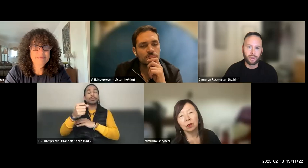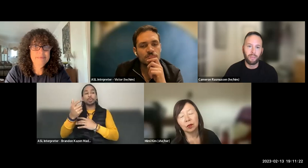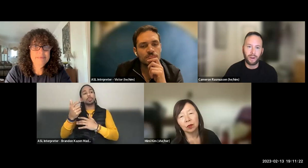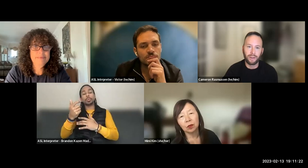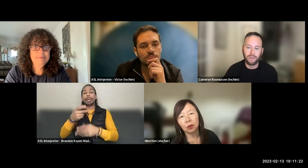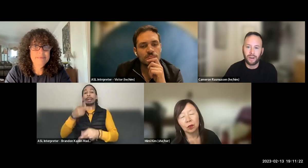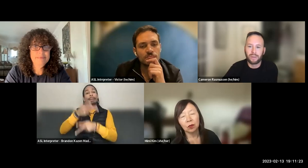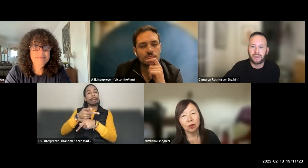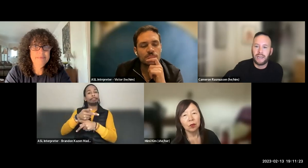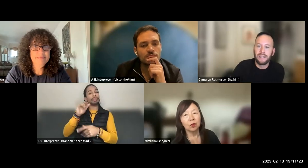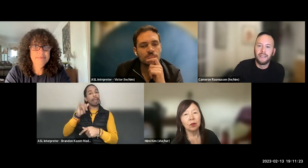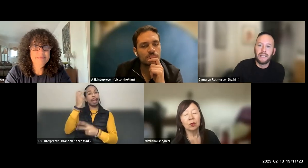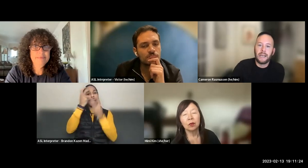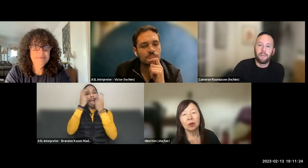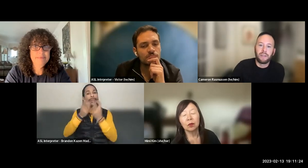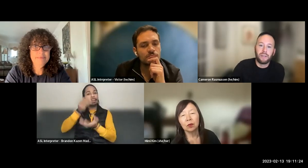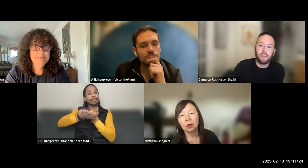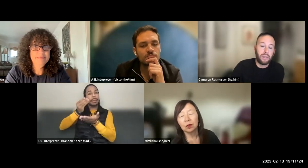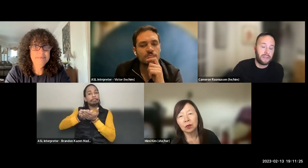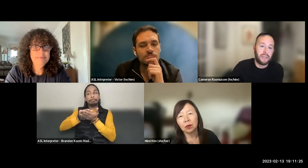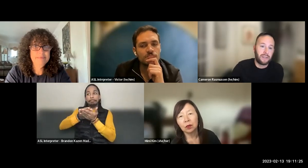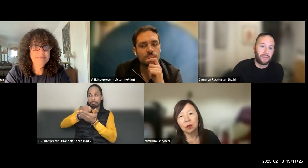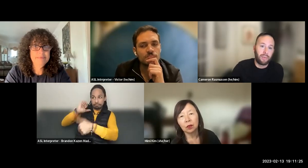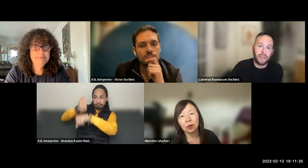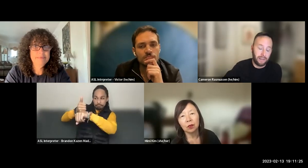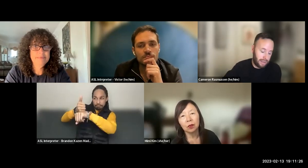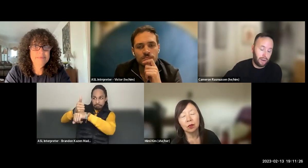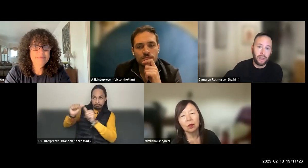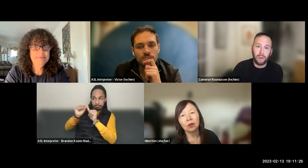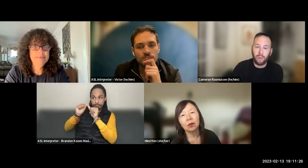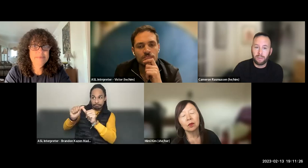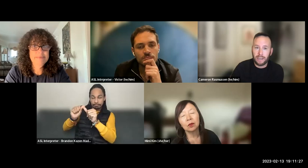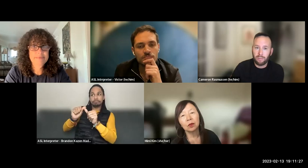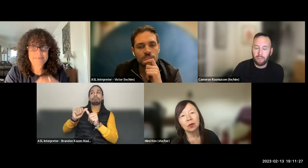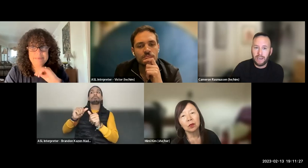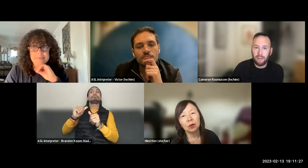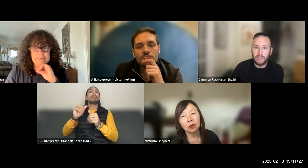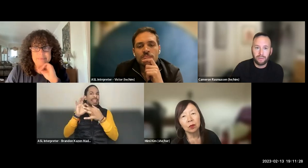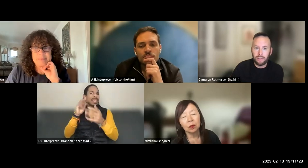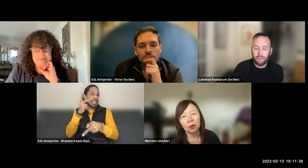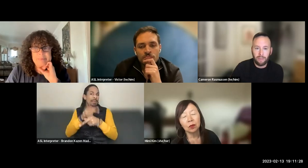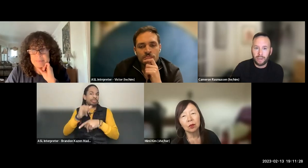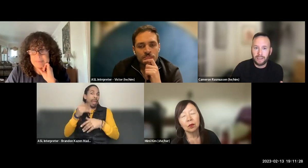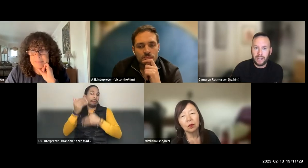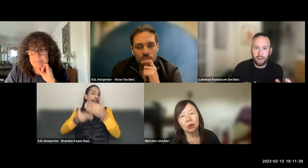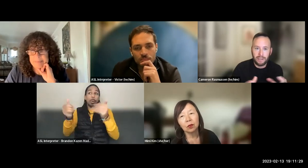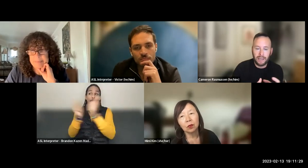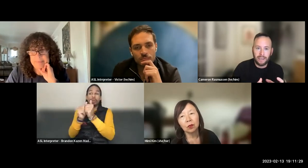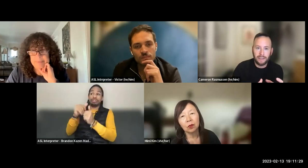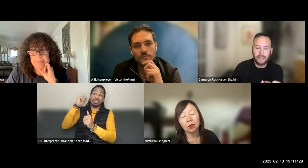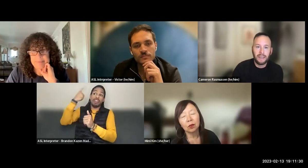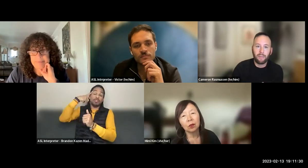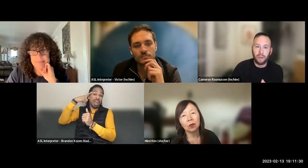very strong partner of the carceral state. And so the book is grappling not only with what's possible by naming sort of and bringing together